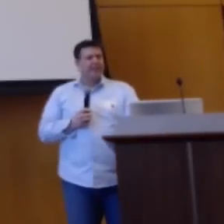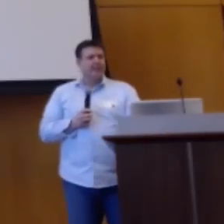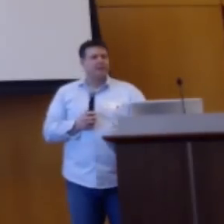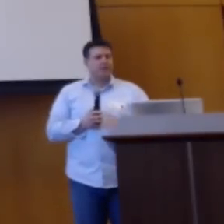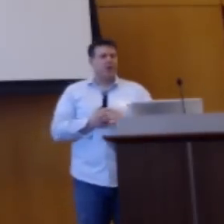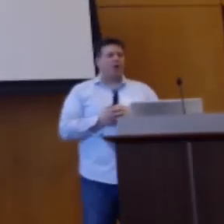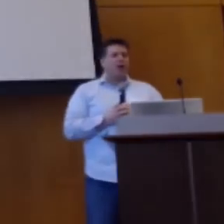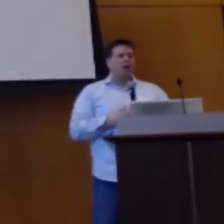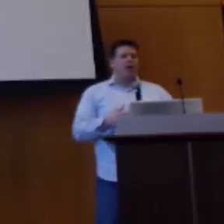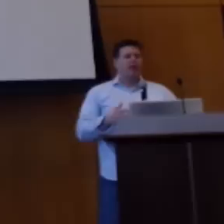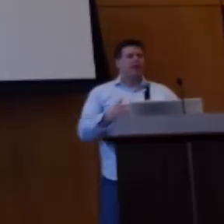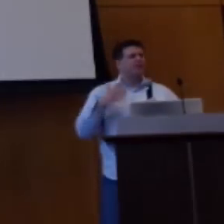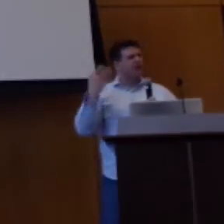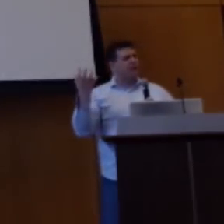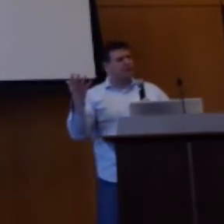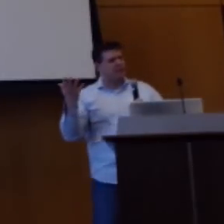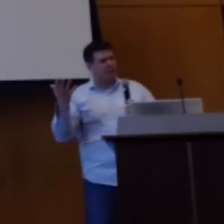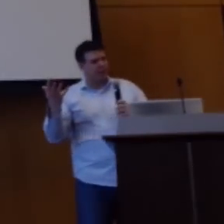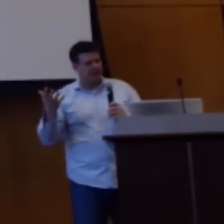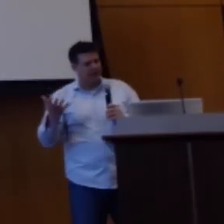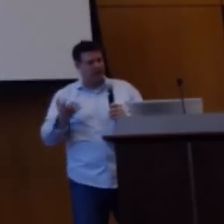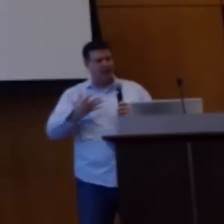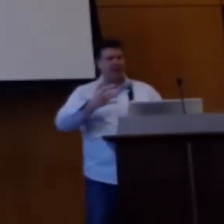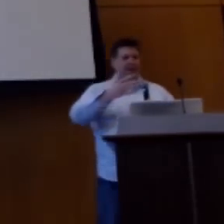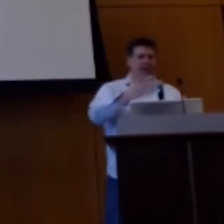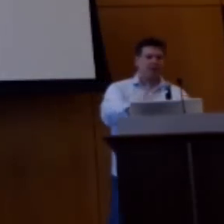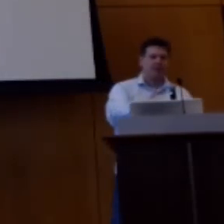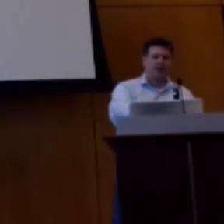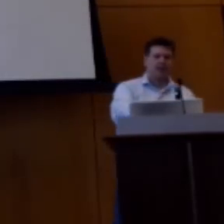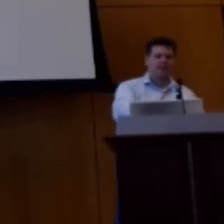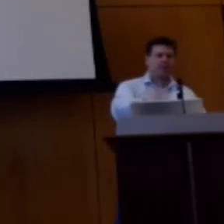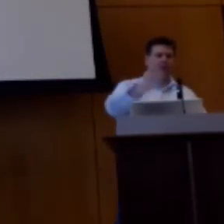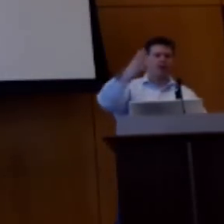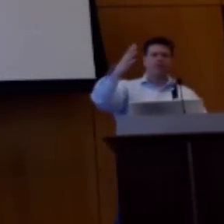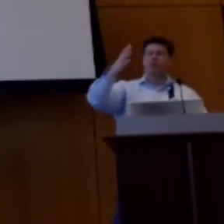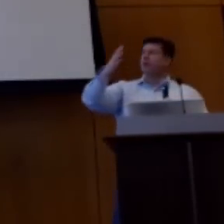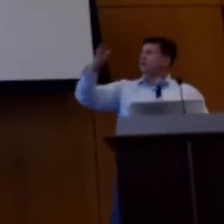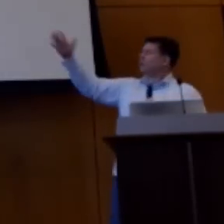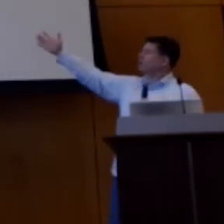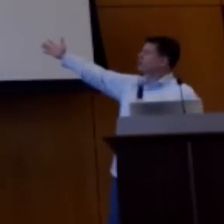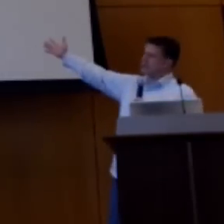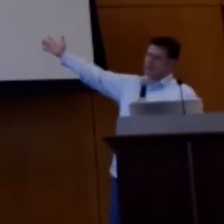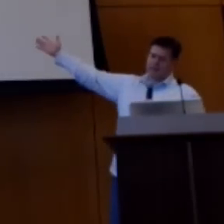And so, it's very interesting to me that here is an example of what it looked like